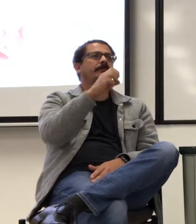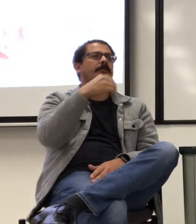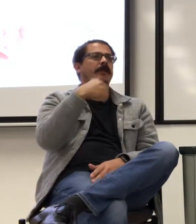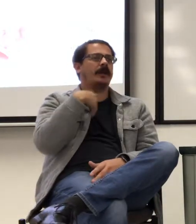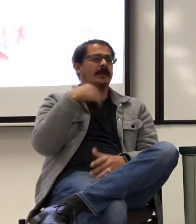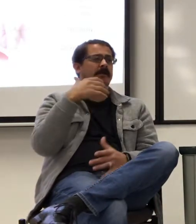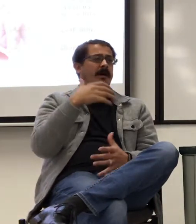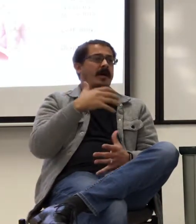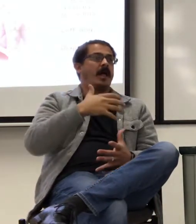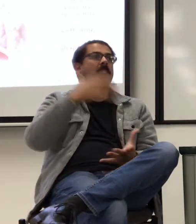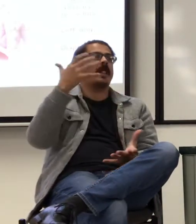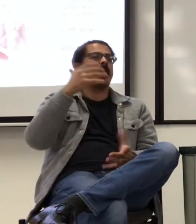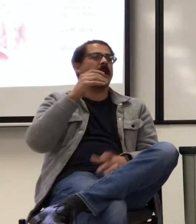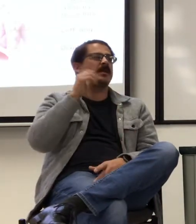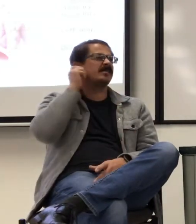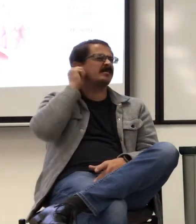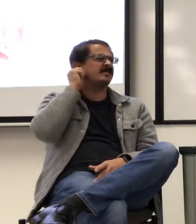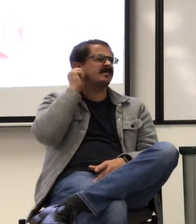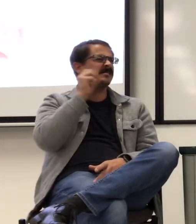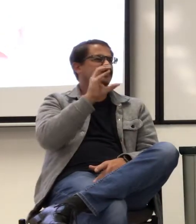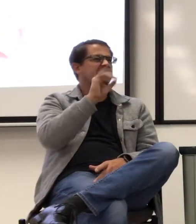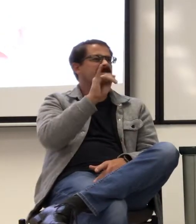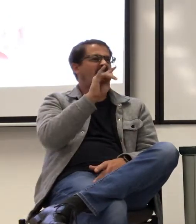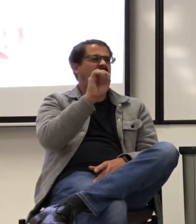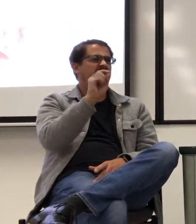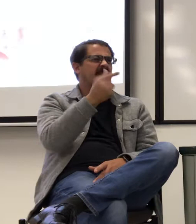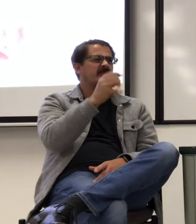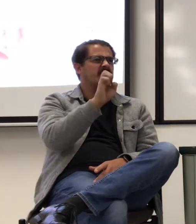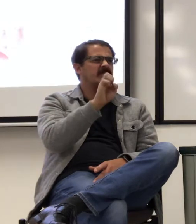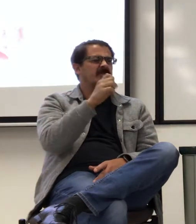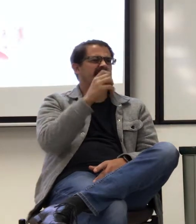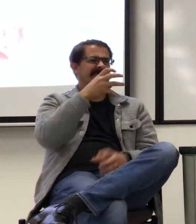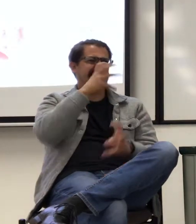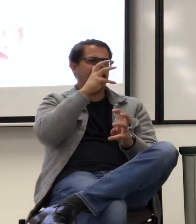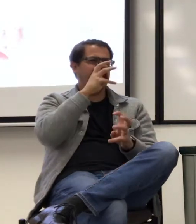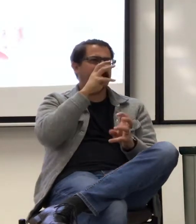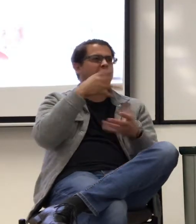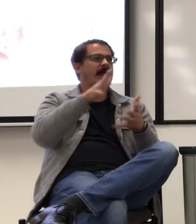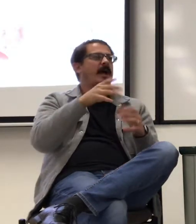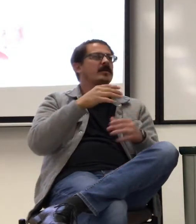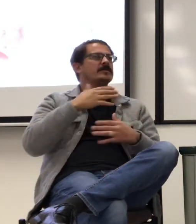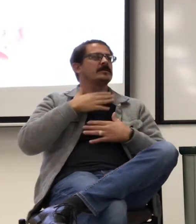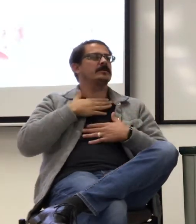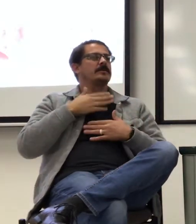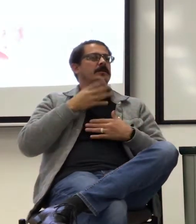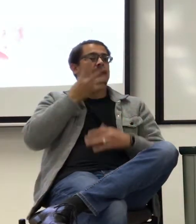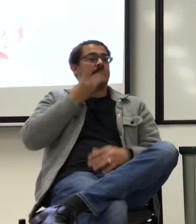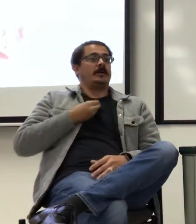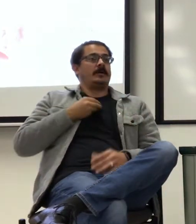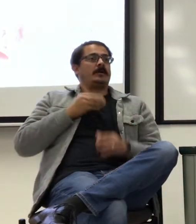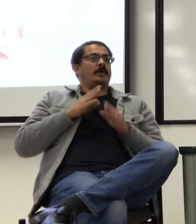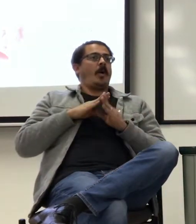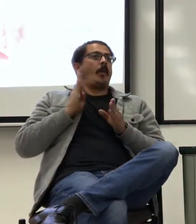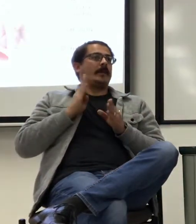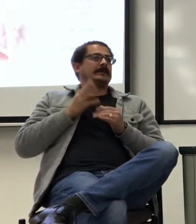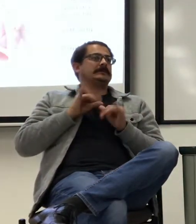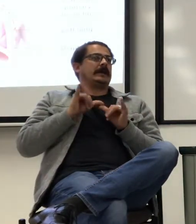of cartilage. And the cartilage is stiff, so it keeps the airways open, which is a good thing.